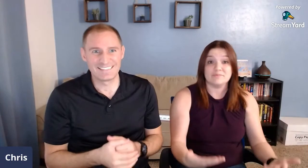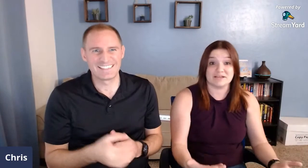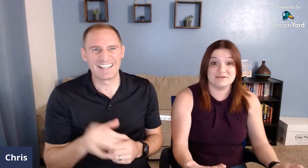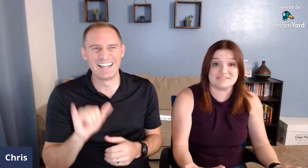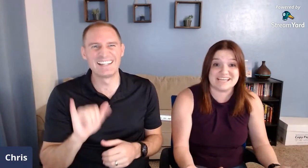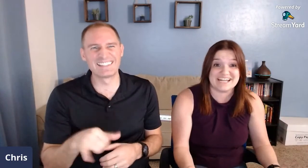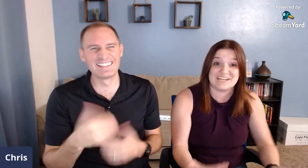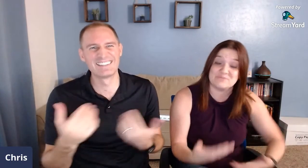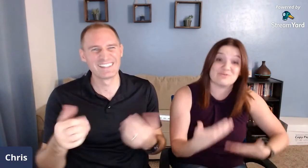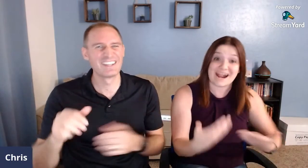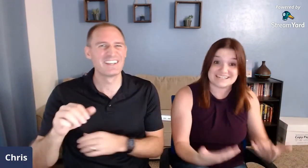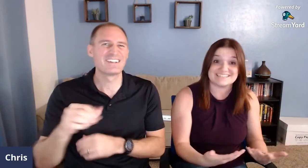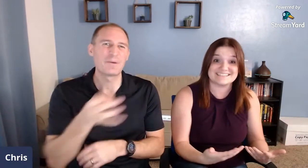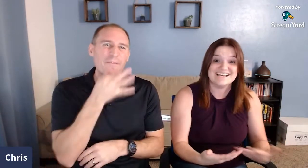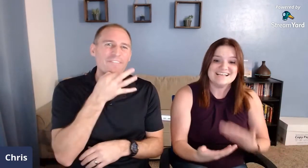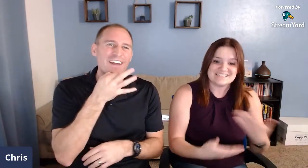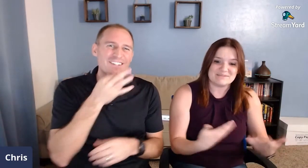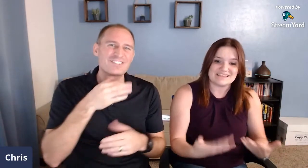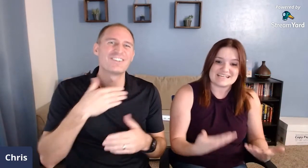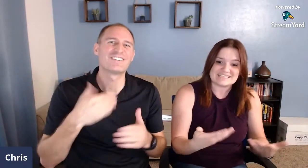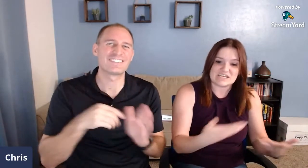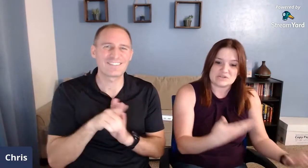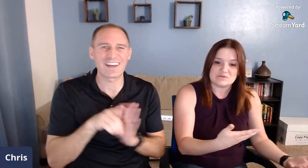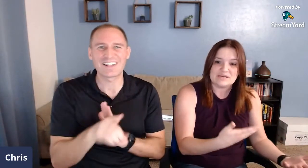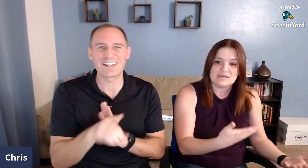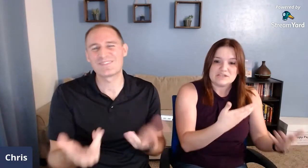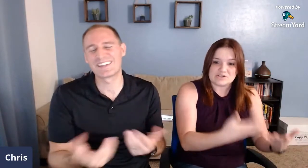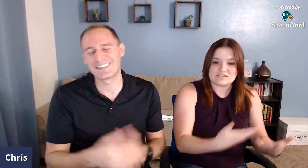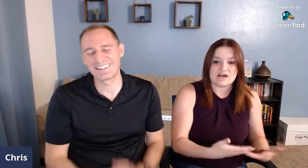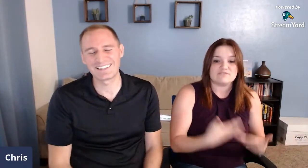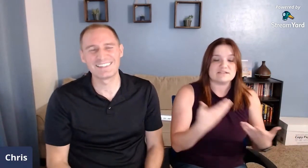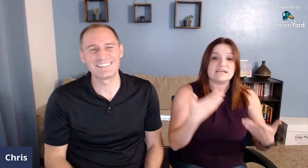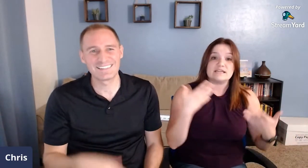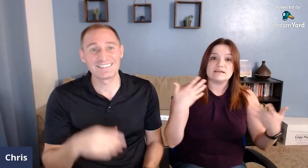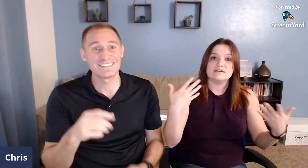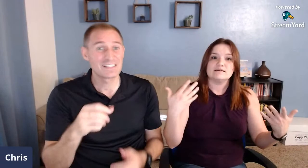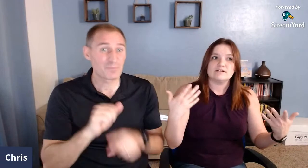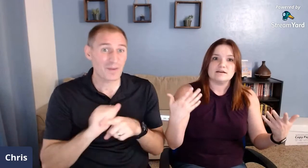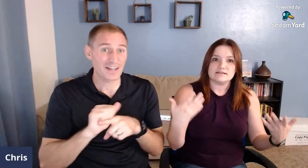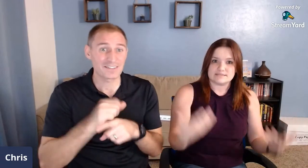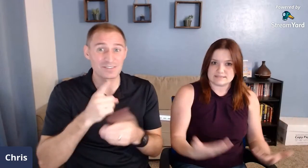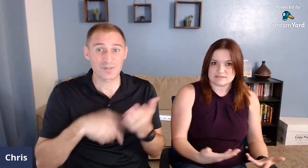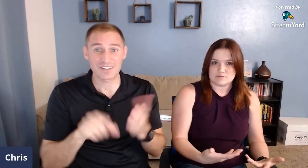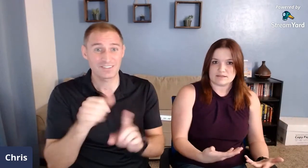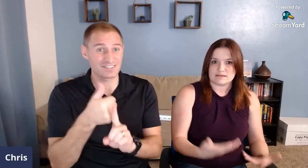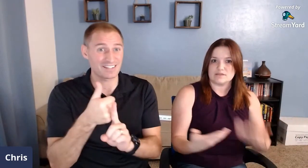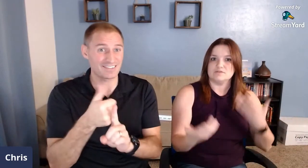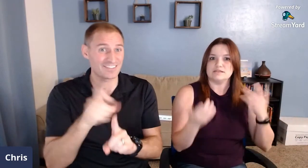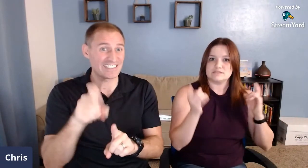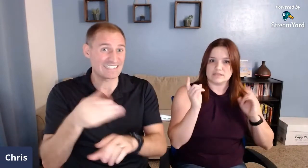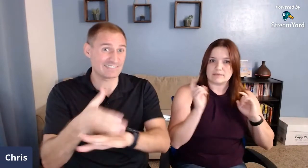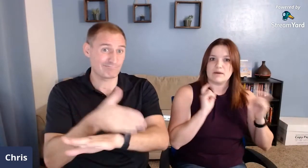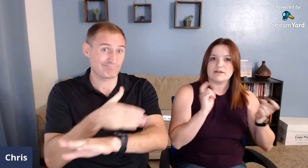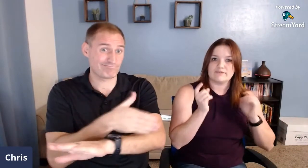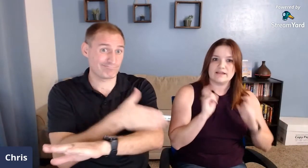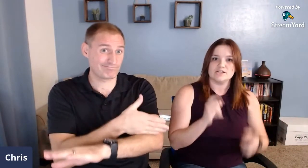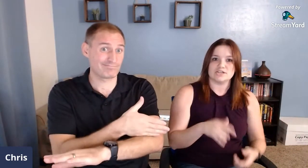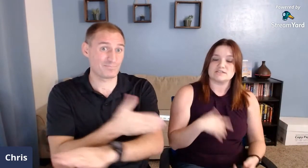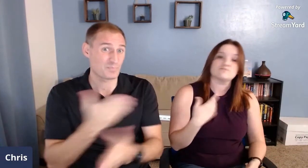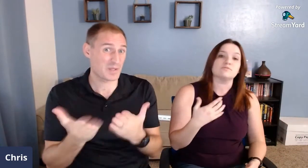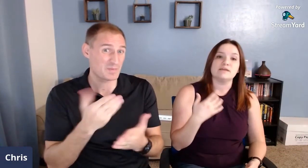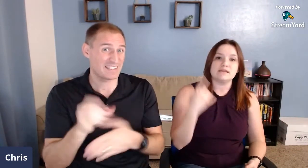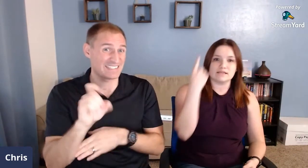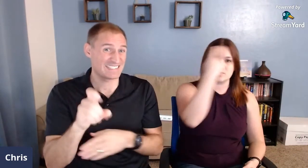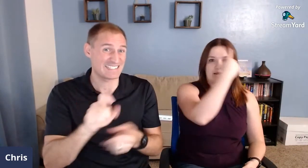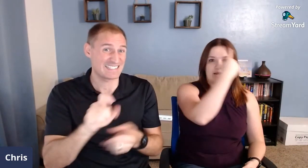professional development comes in, and you practice some of the things that you yourself need assistance with, and you need to like modify and